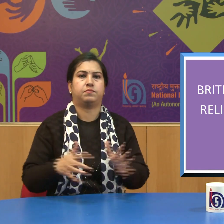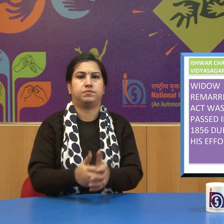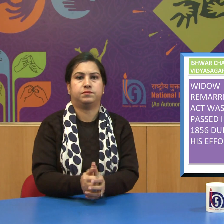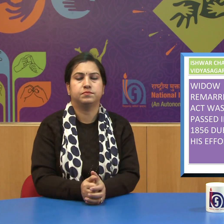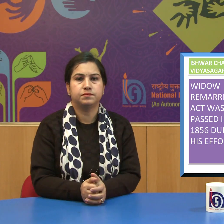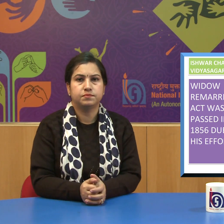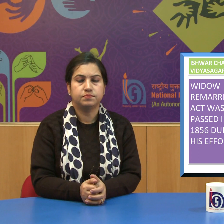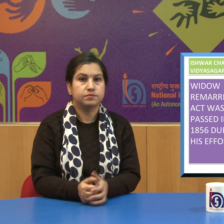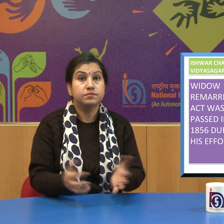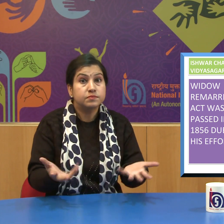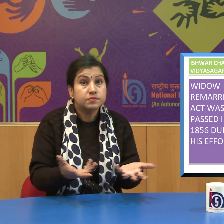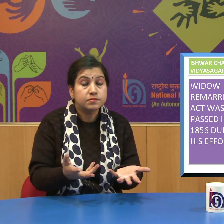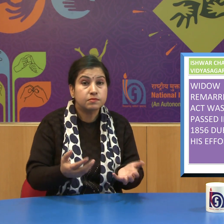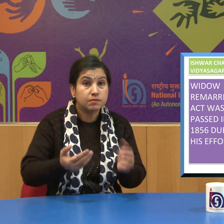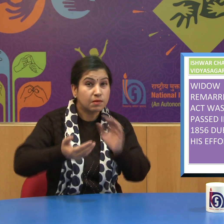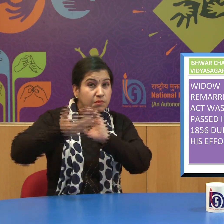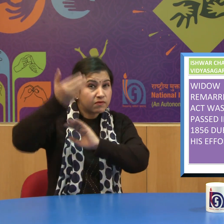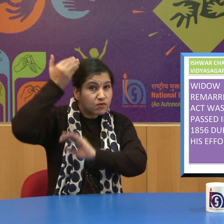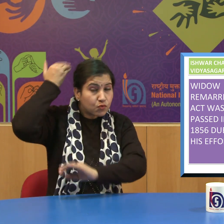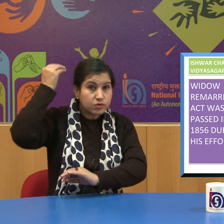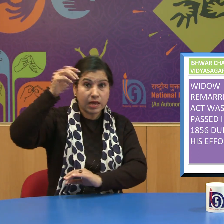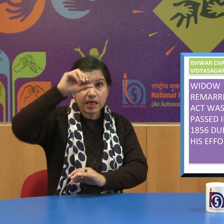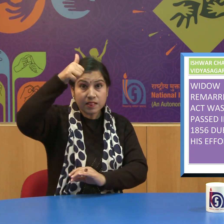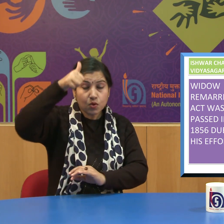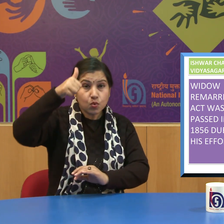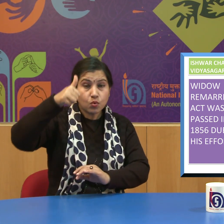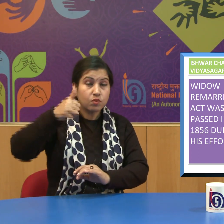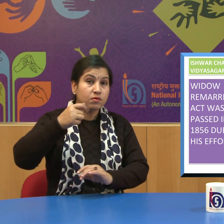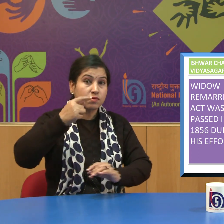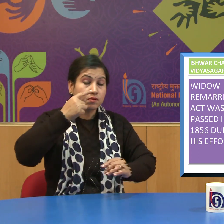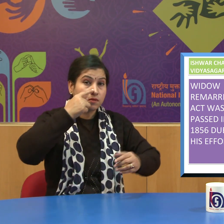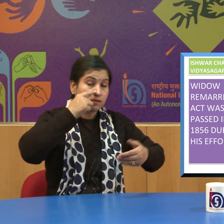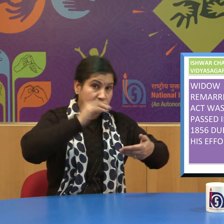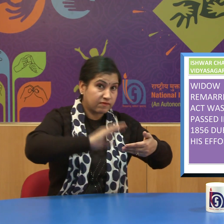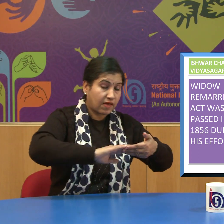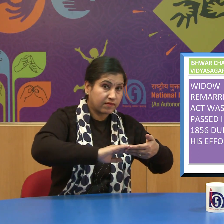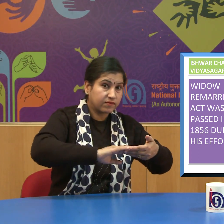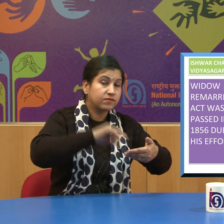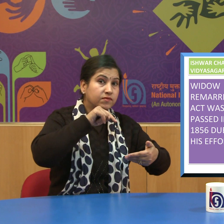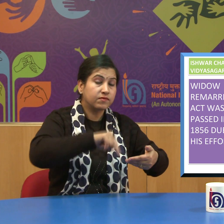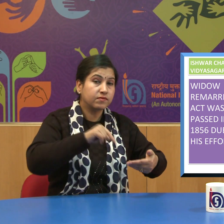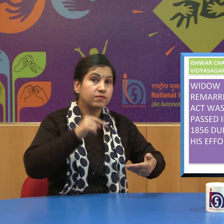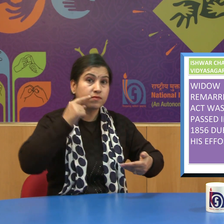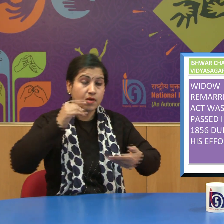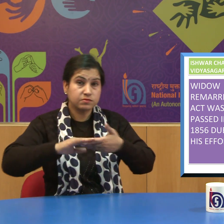The Hindu Widow Remarriage Act was passed due to the efforts